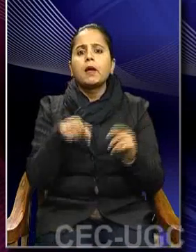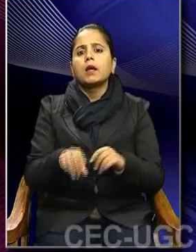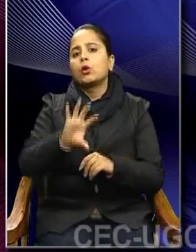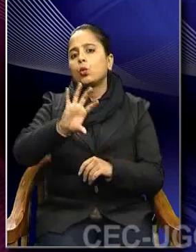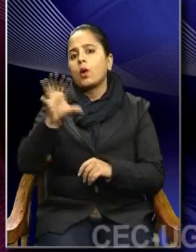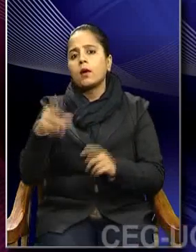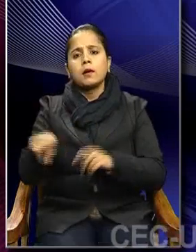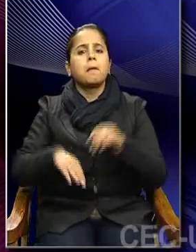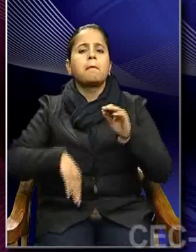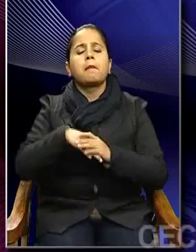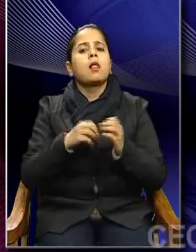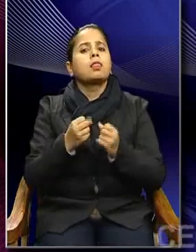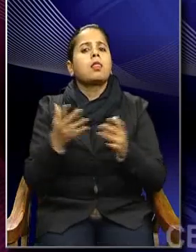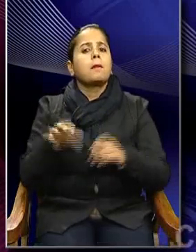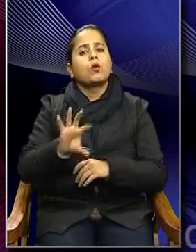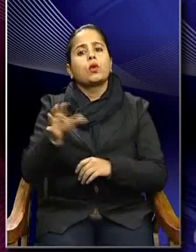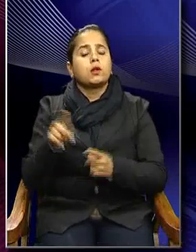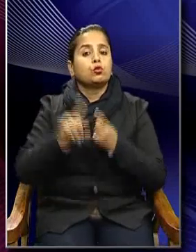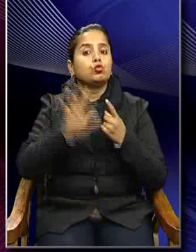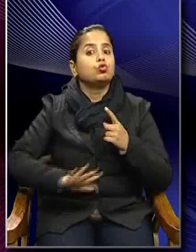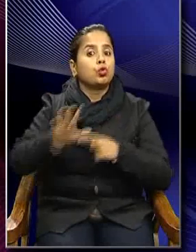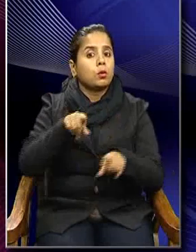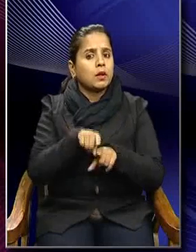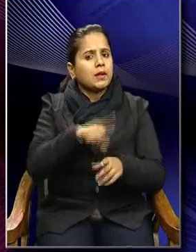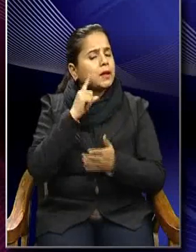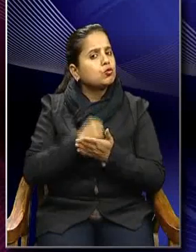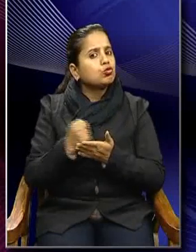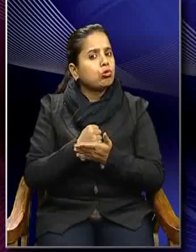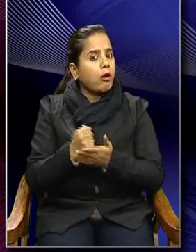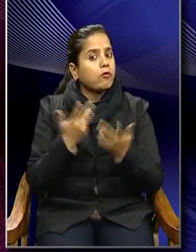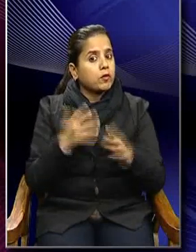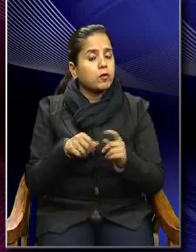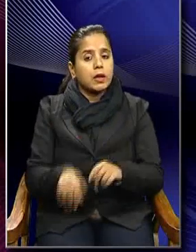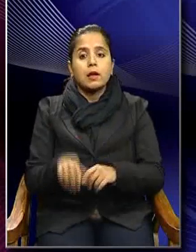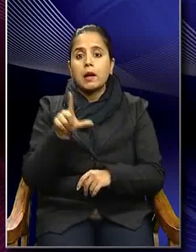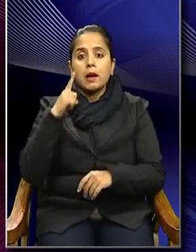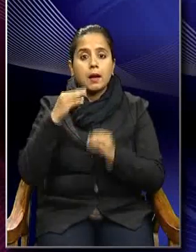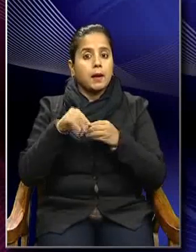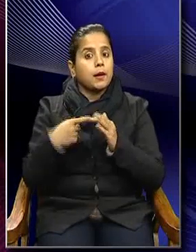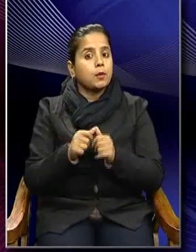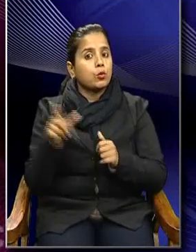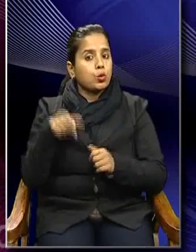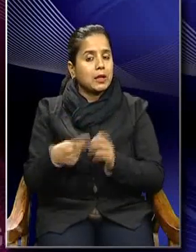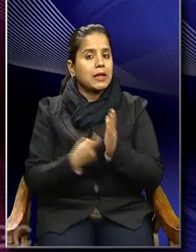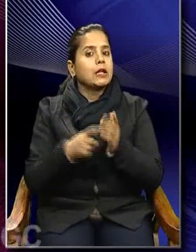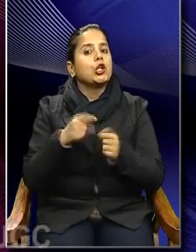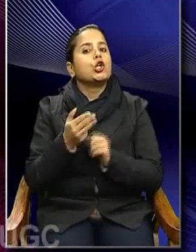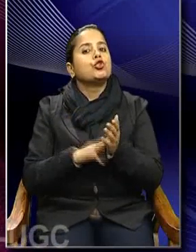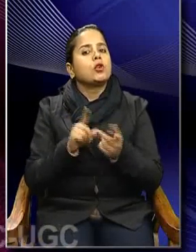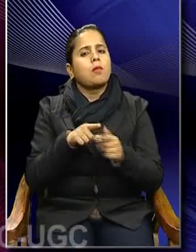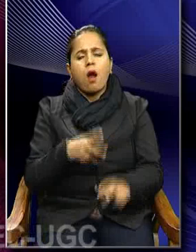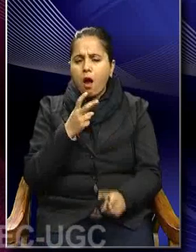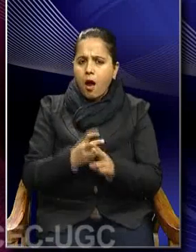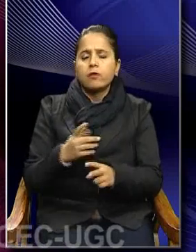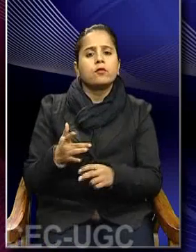or maximum number of countries in Europe. It tried through liberal regimes but is finding it very hard, and soon